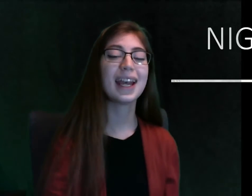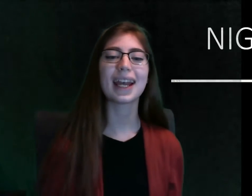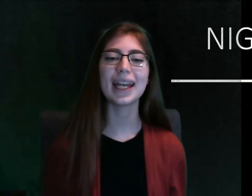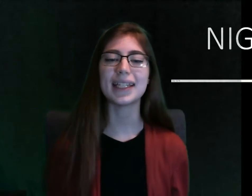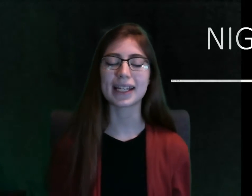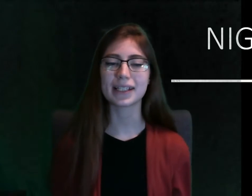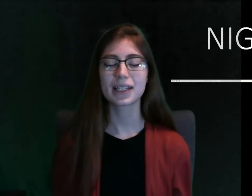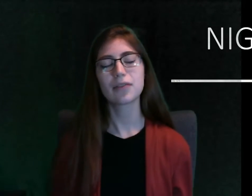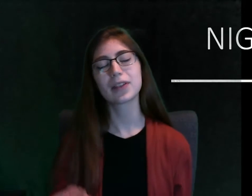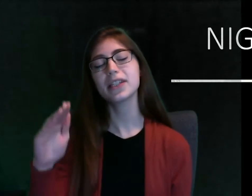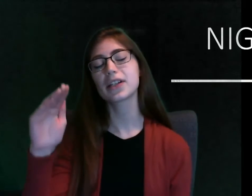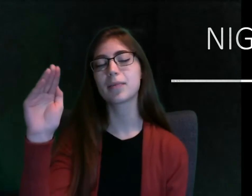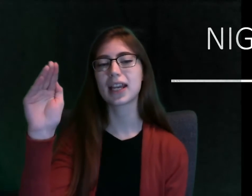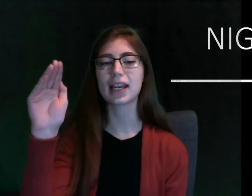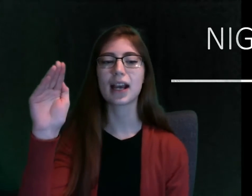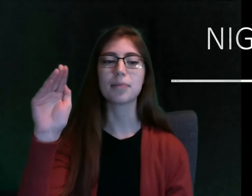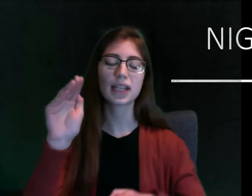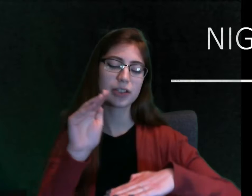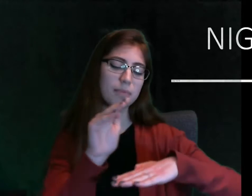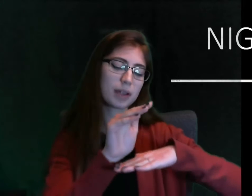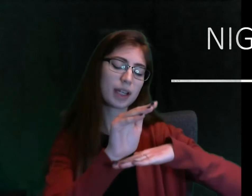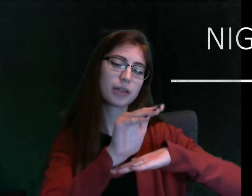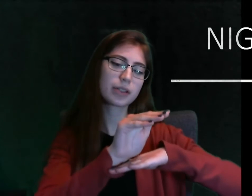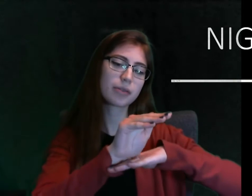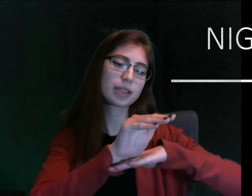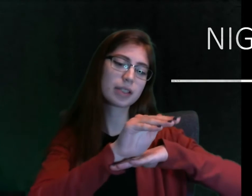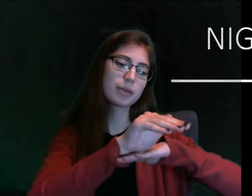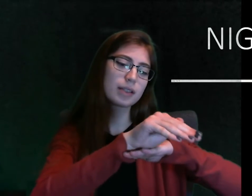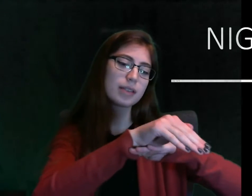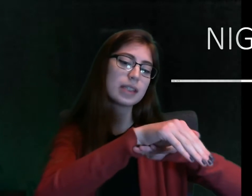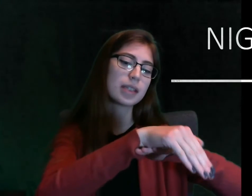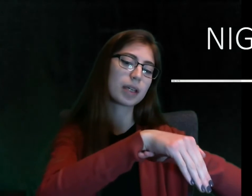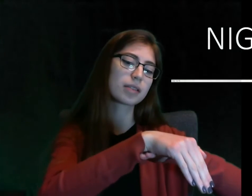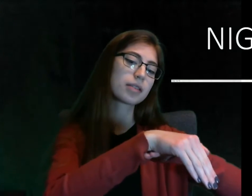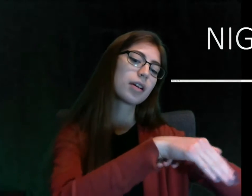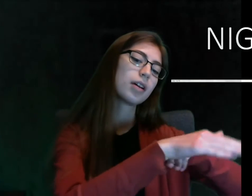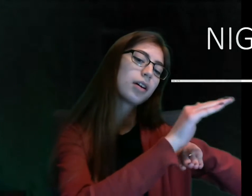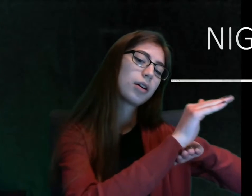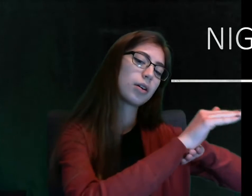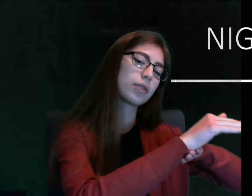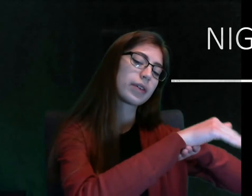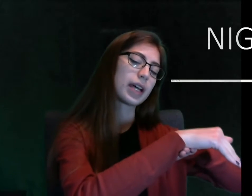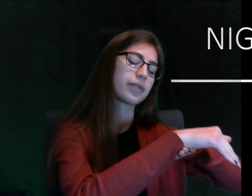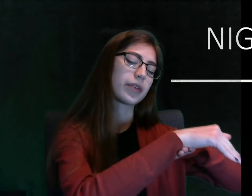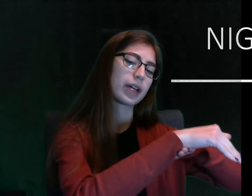And night. This, you're going to make a cupped hand shape, and you're just going to dip it over the edge of your